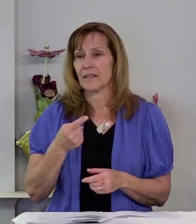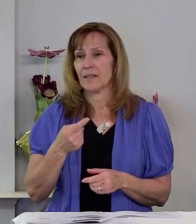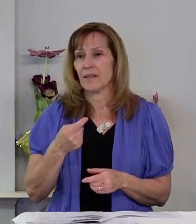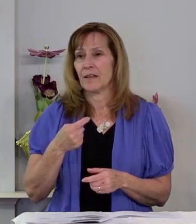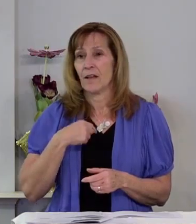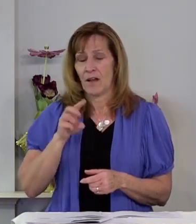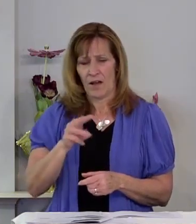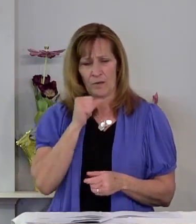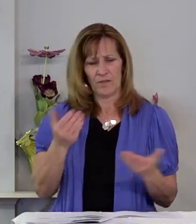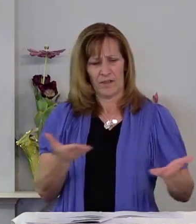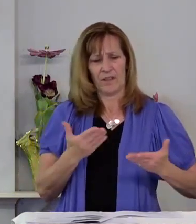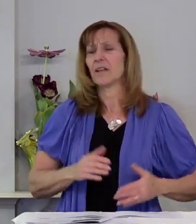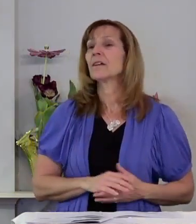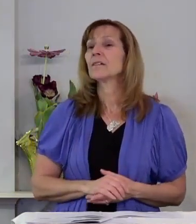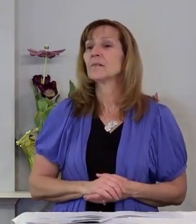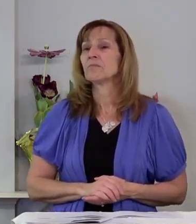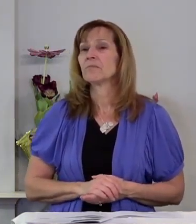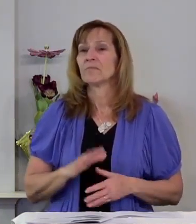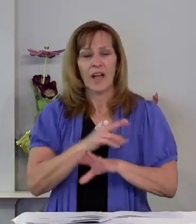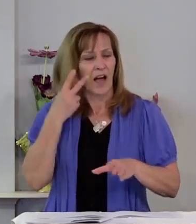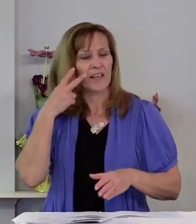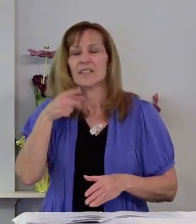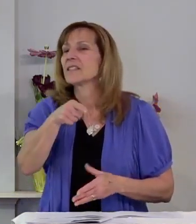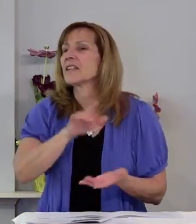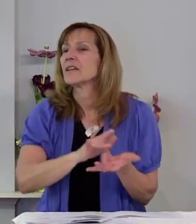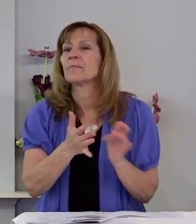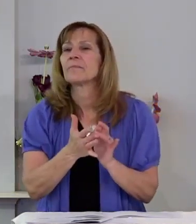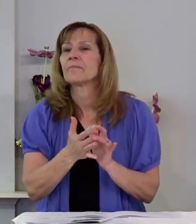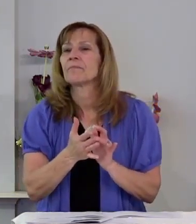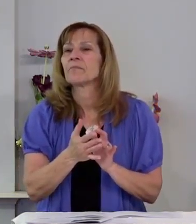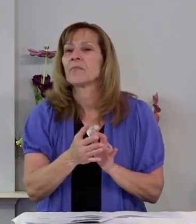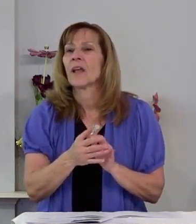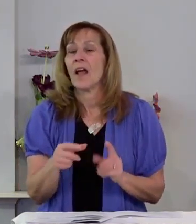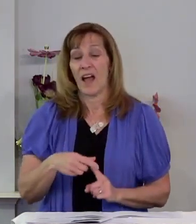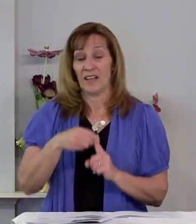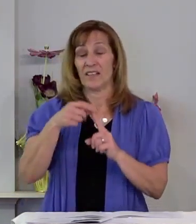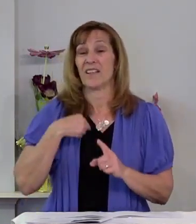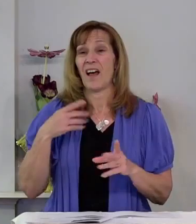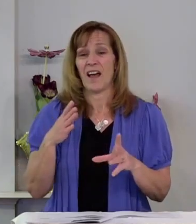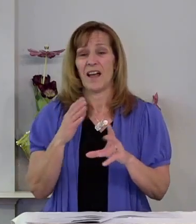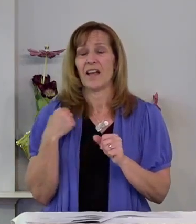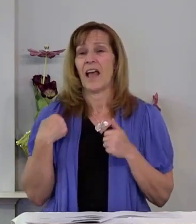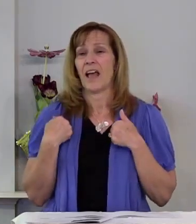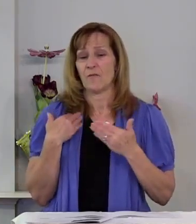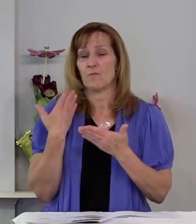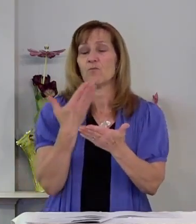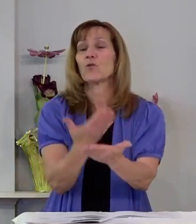I wasn't there. I didn't see him. So unless I get proof,